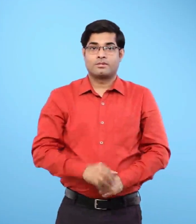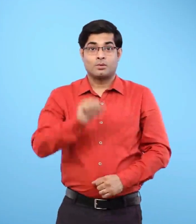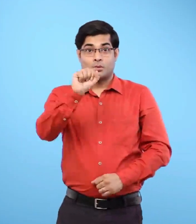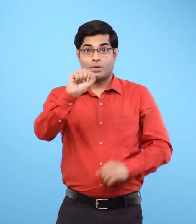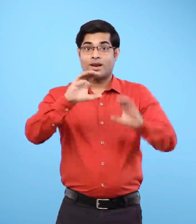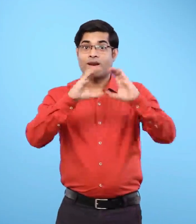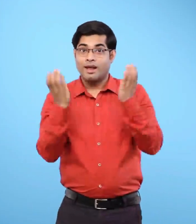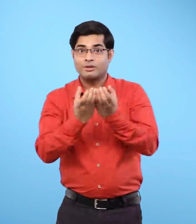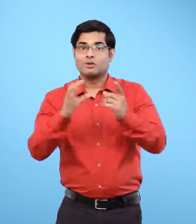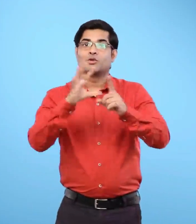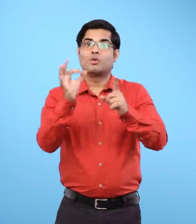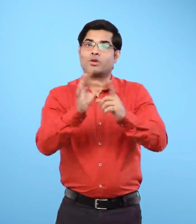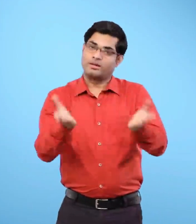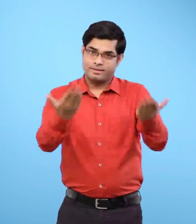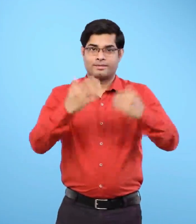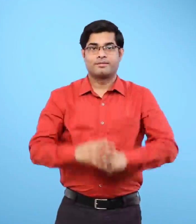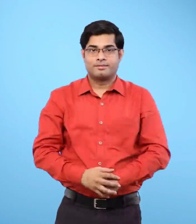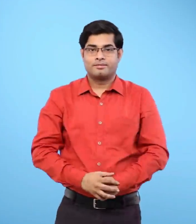In your class.